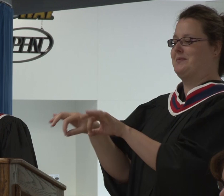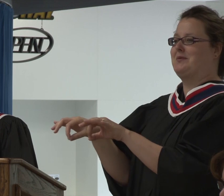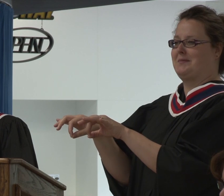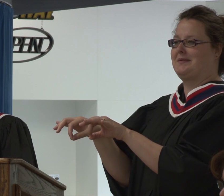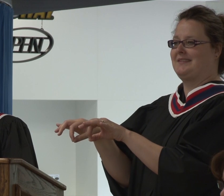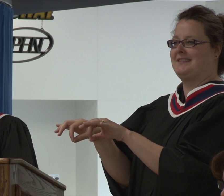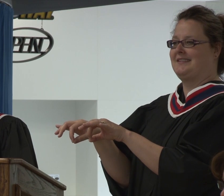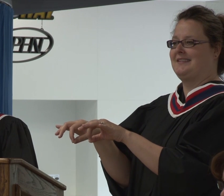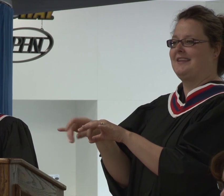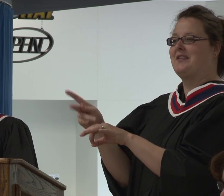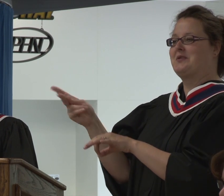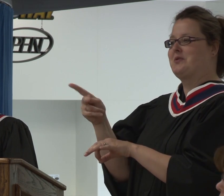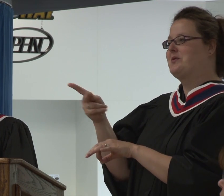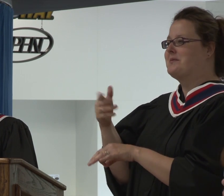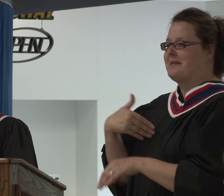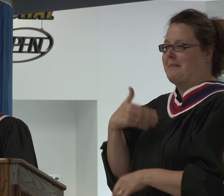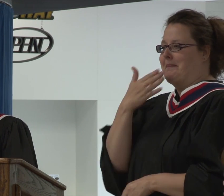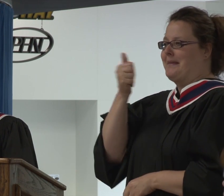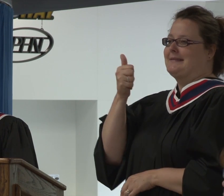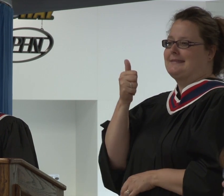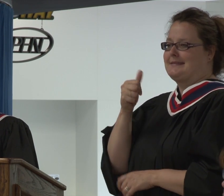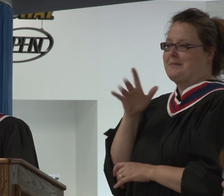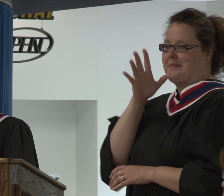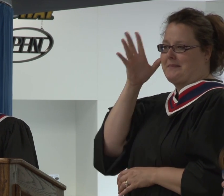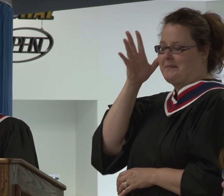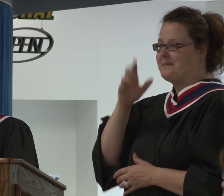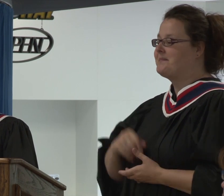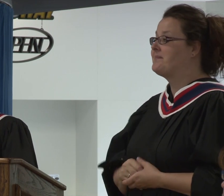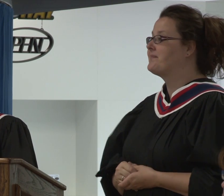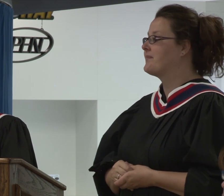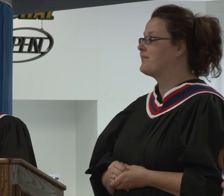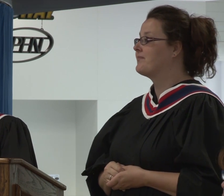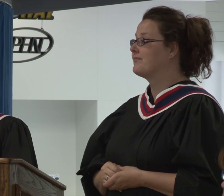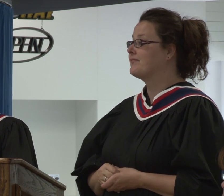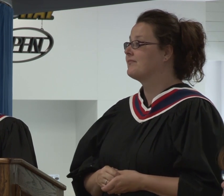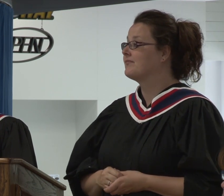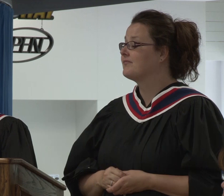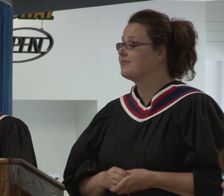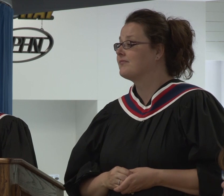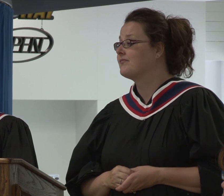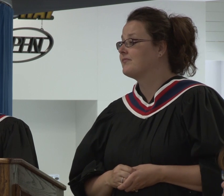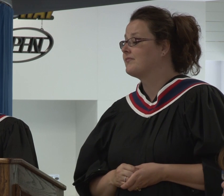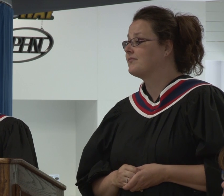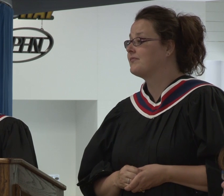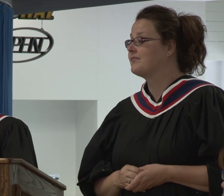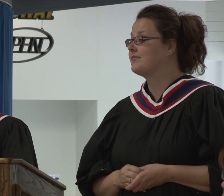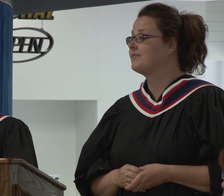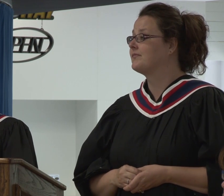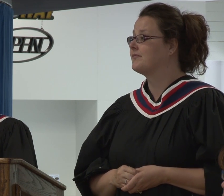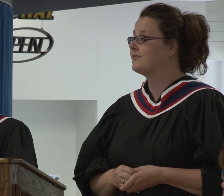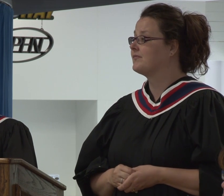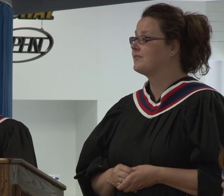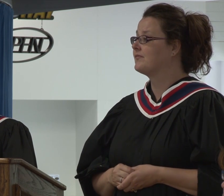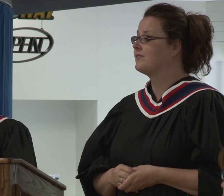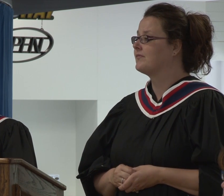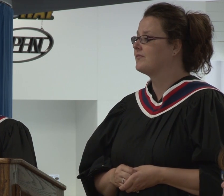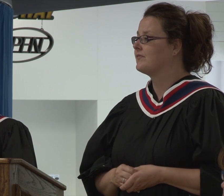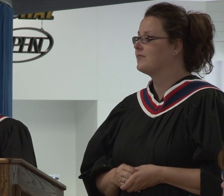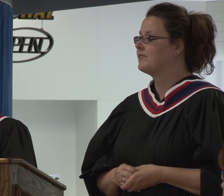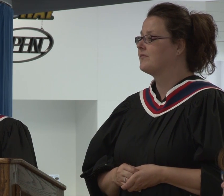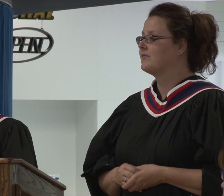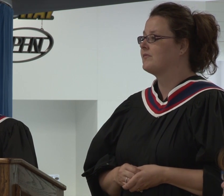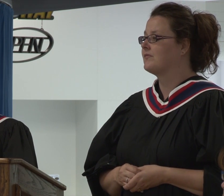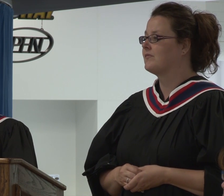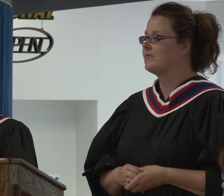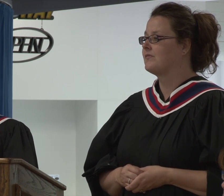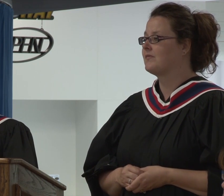for being the best parents. And for us, it would be to have an opportunity to